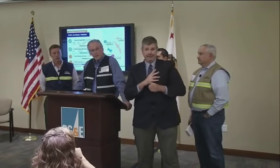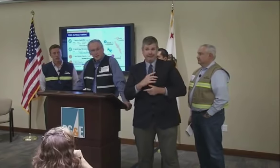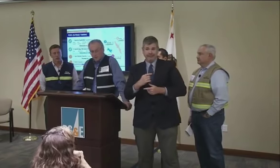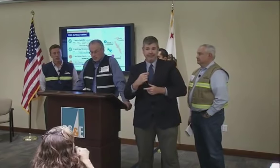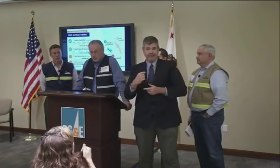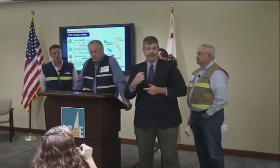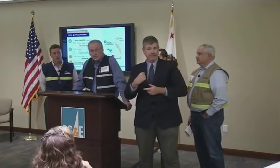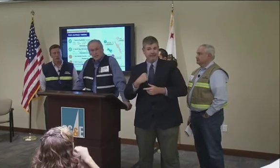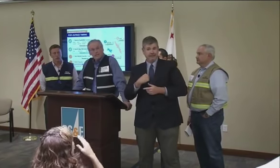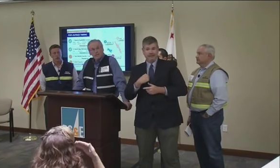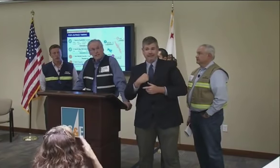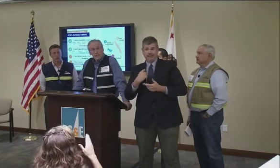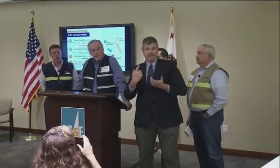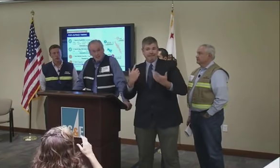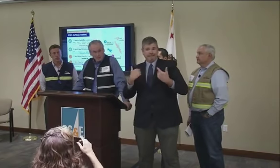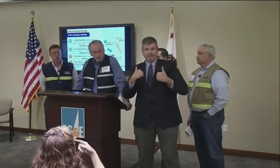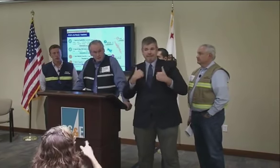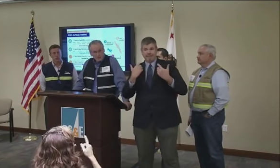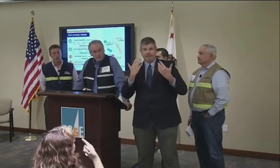forward. And that's,